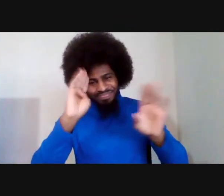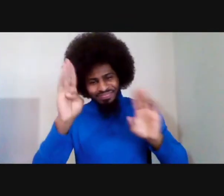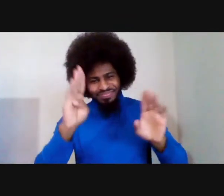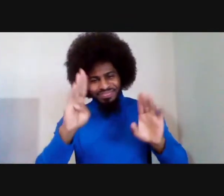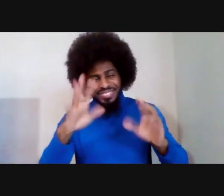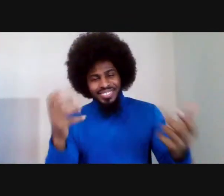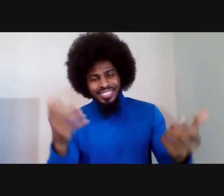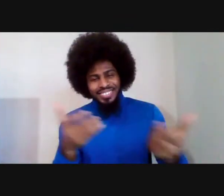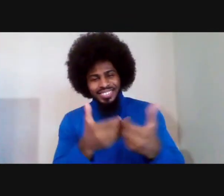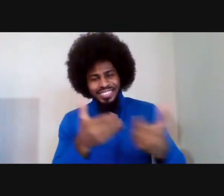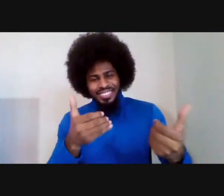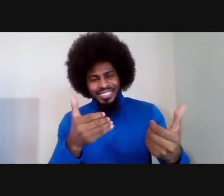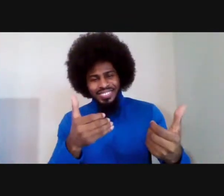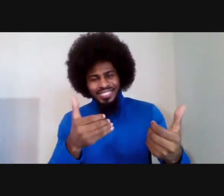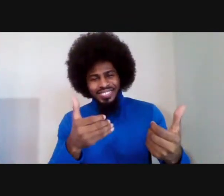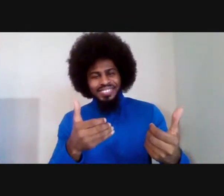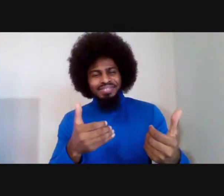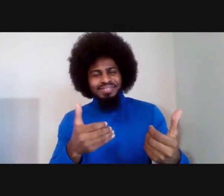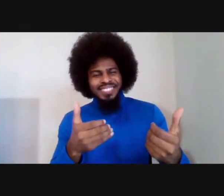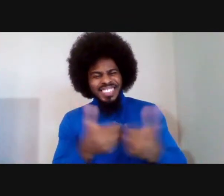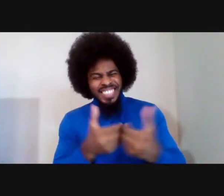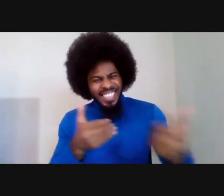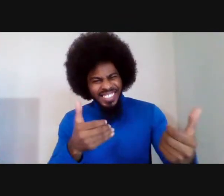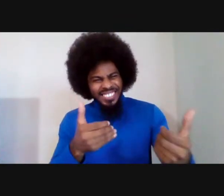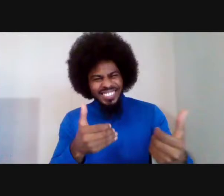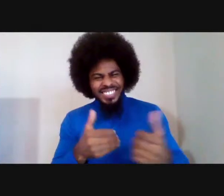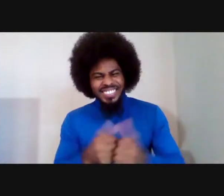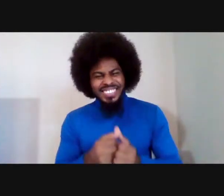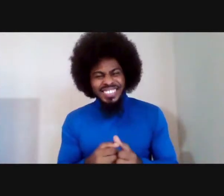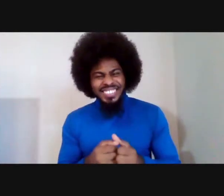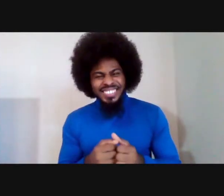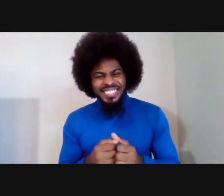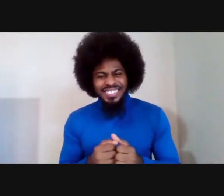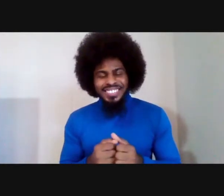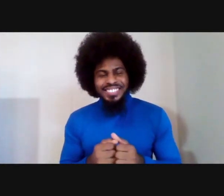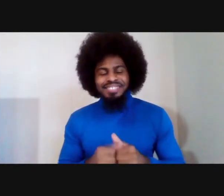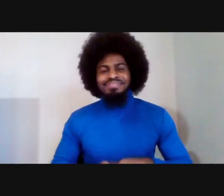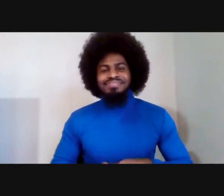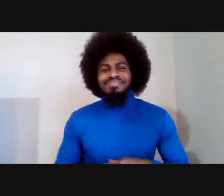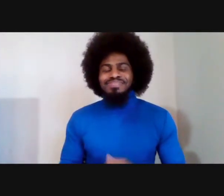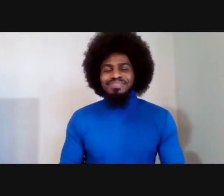Cheers. Cheers, fam. Cheers.